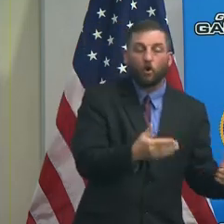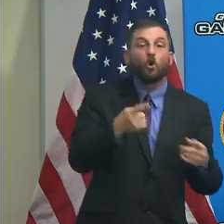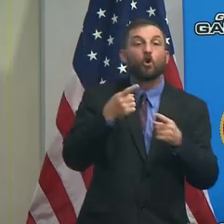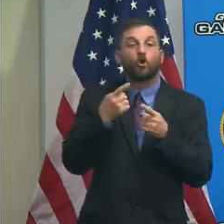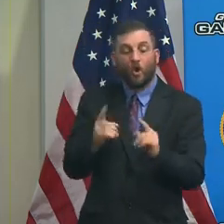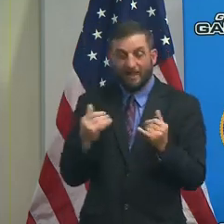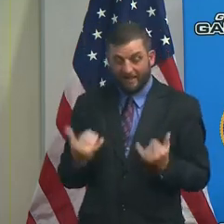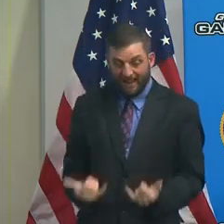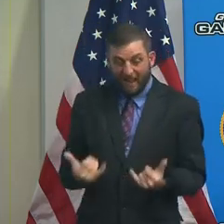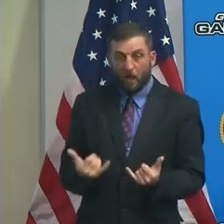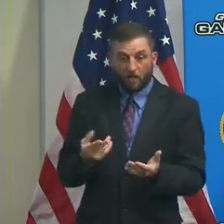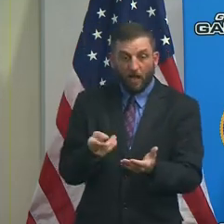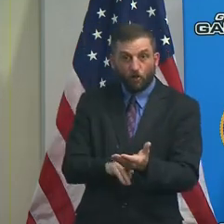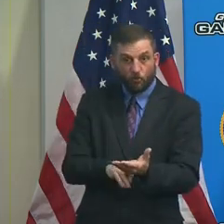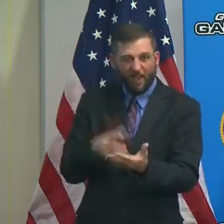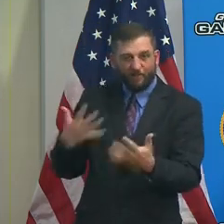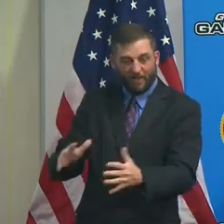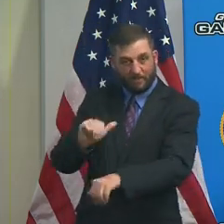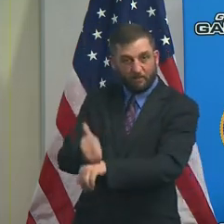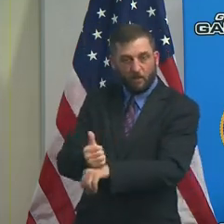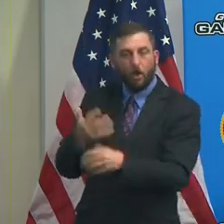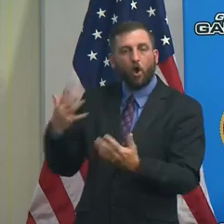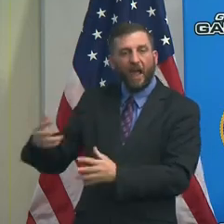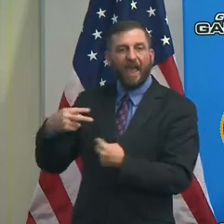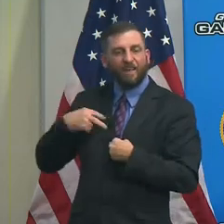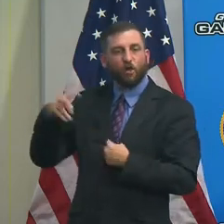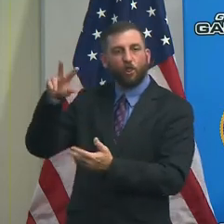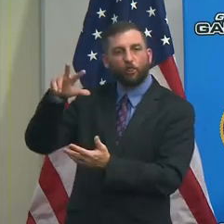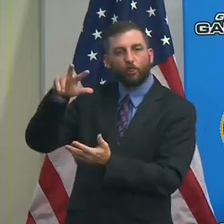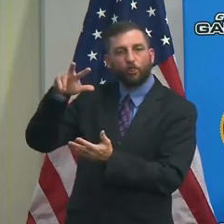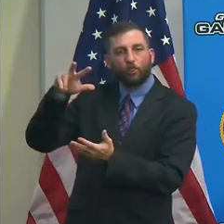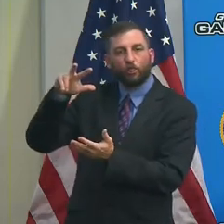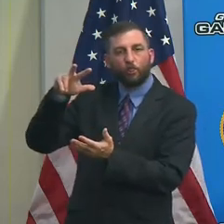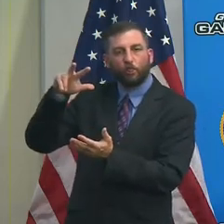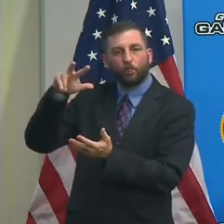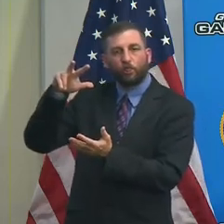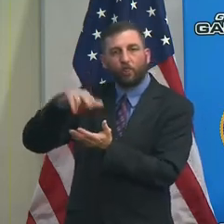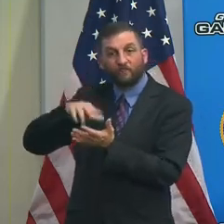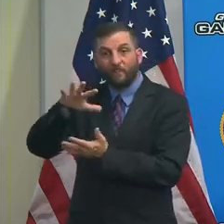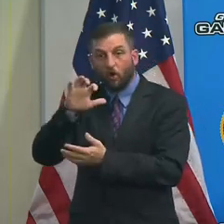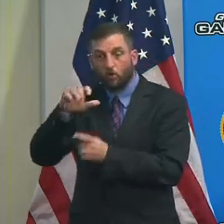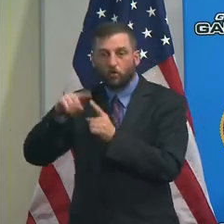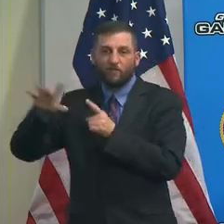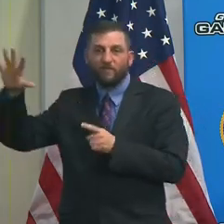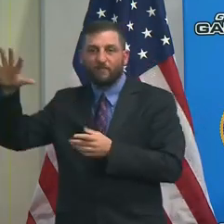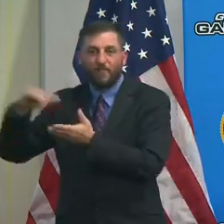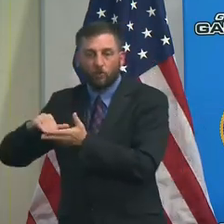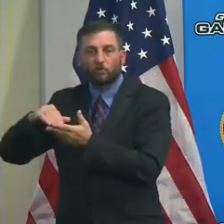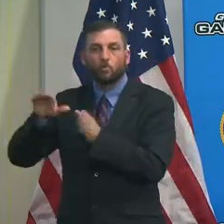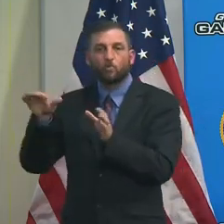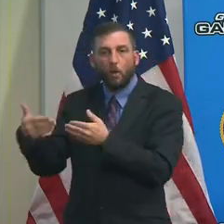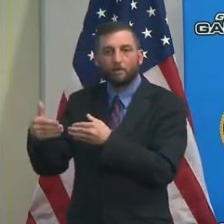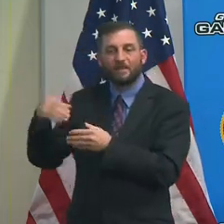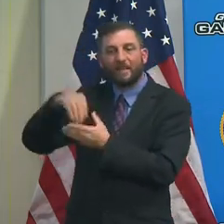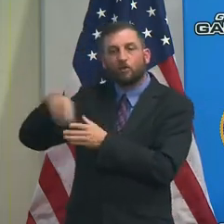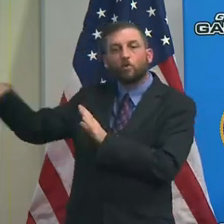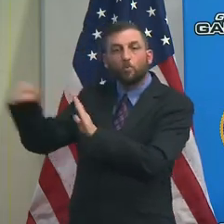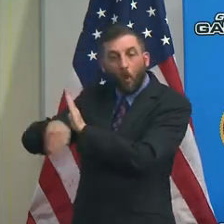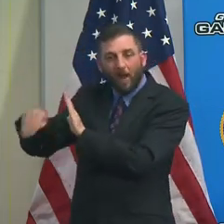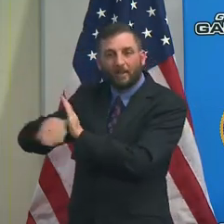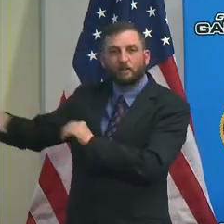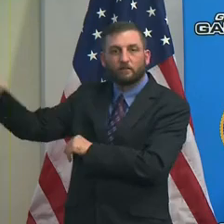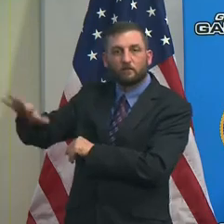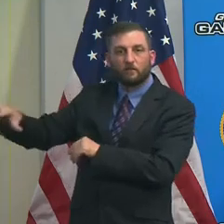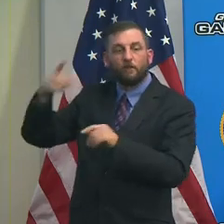current contracts in place, there are between 3,500 and 5,000 rooms that are available in New Orleans right now for additional